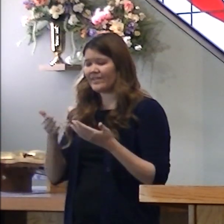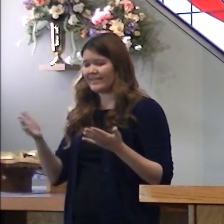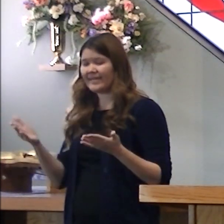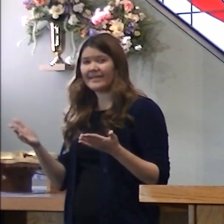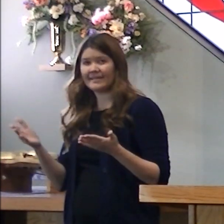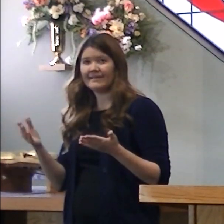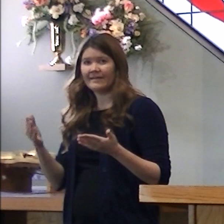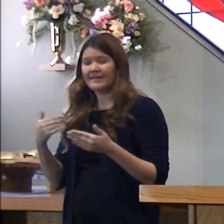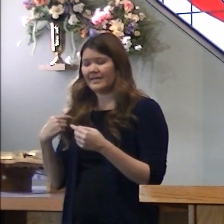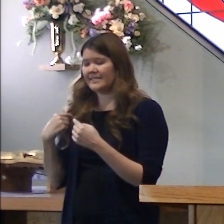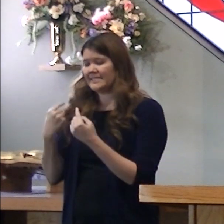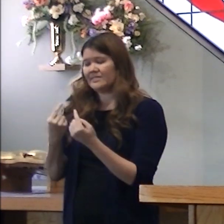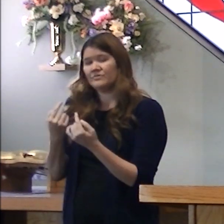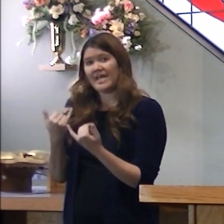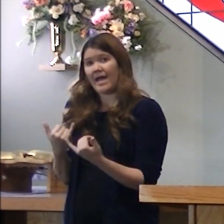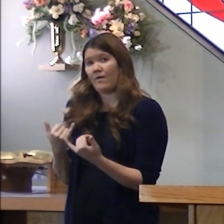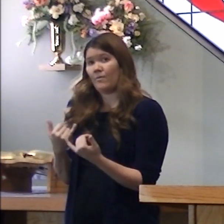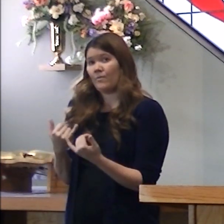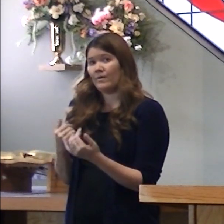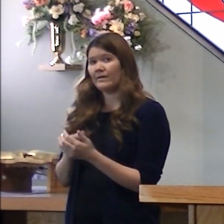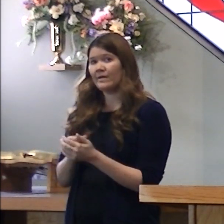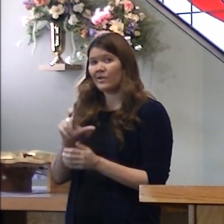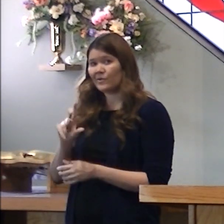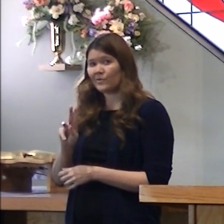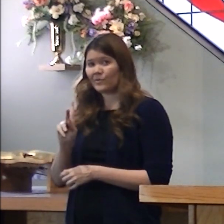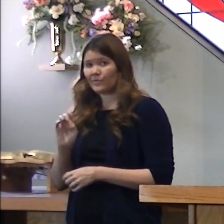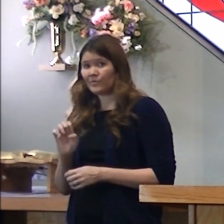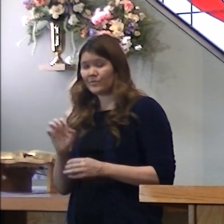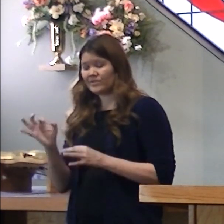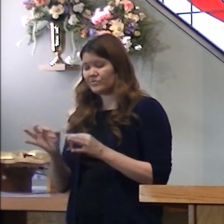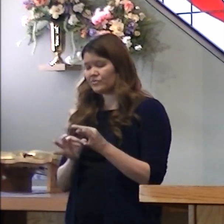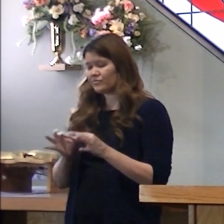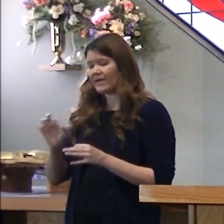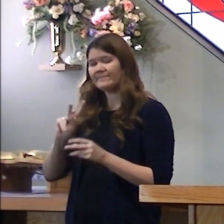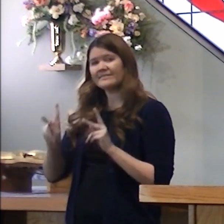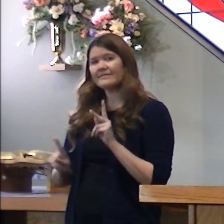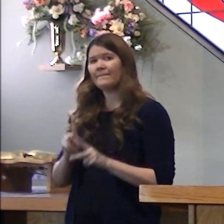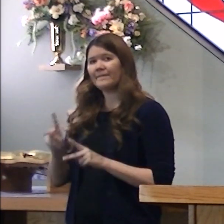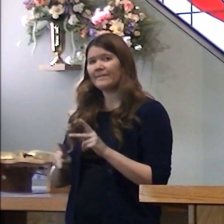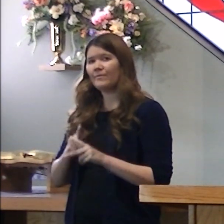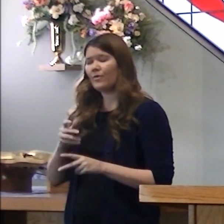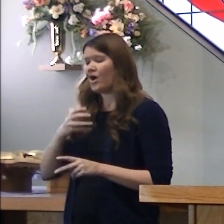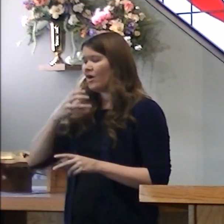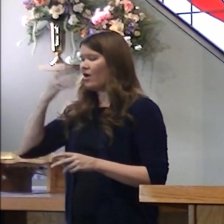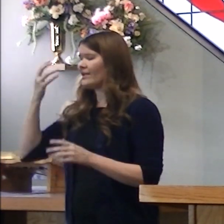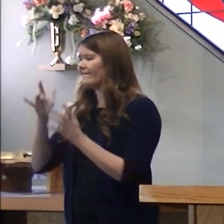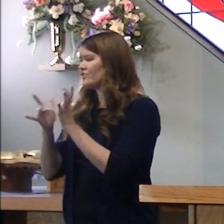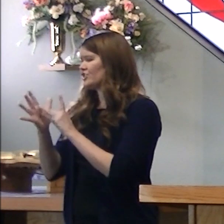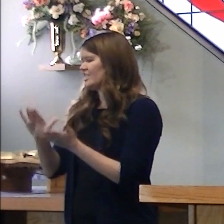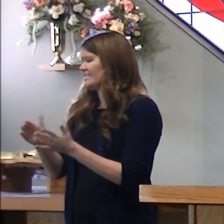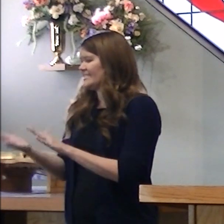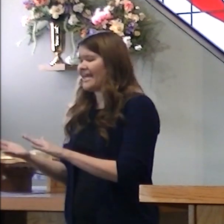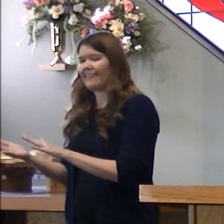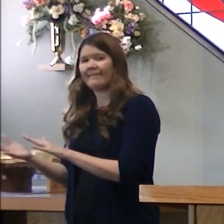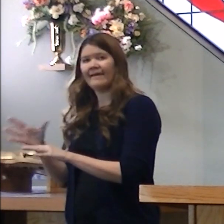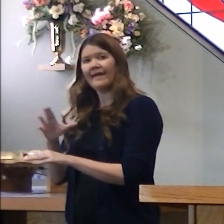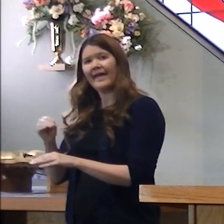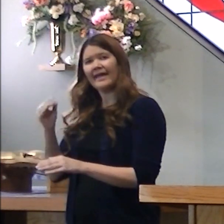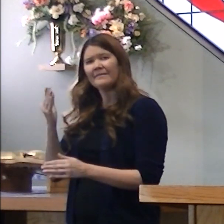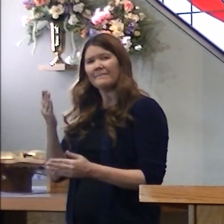to this point. He describes the people who are calling for the death of Jesus. And